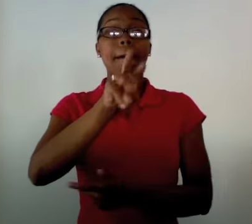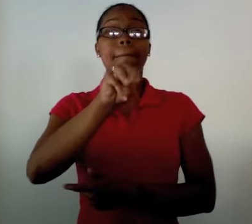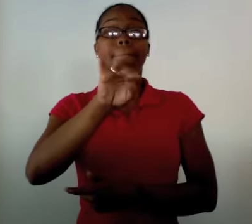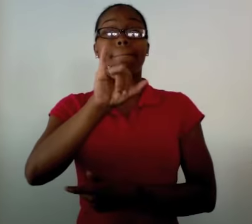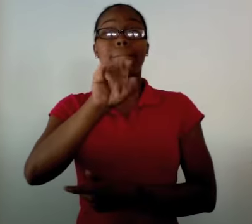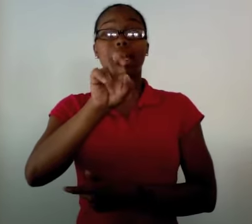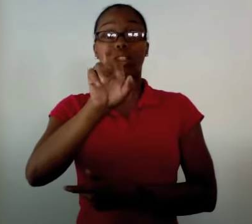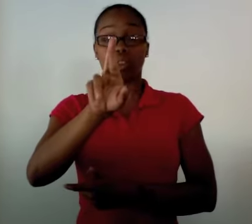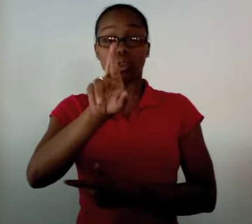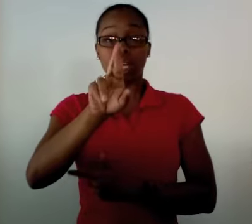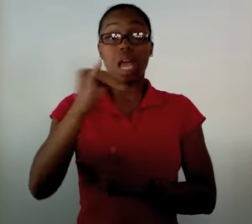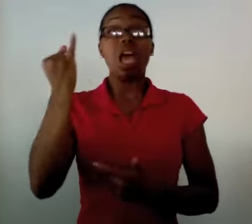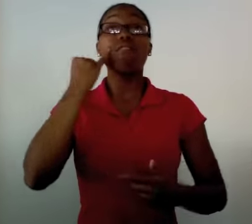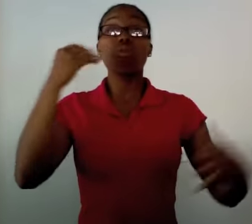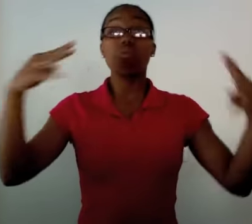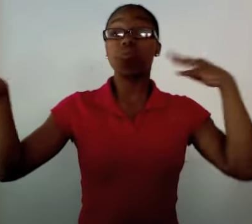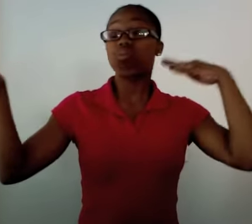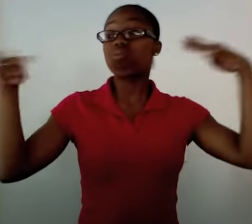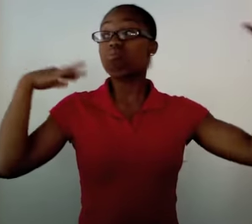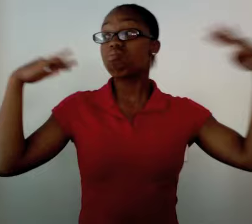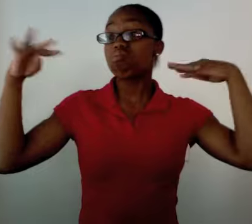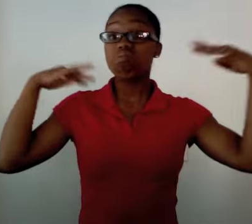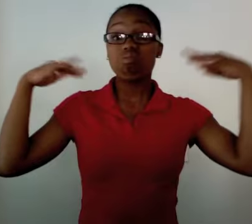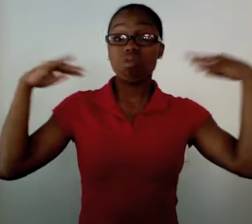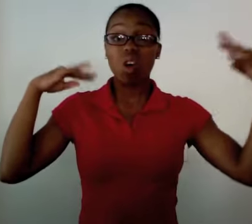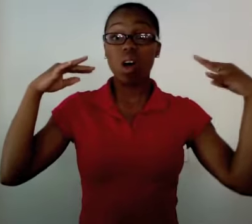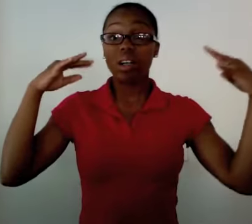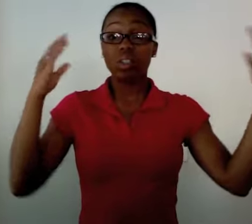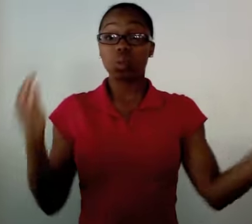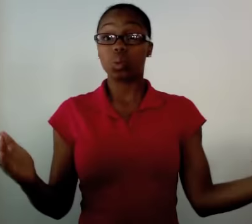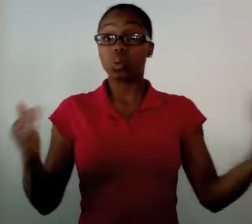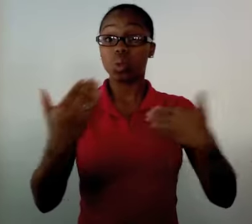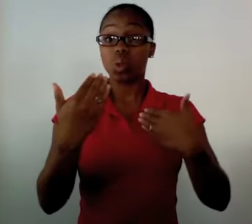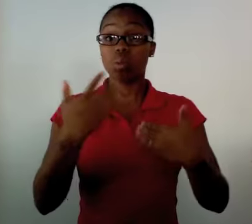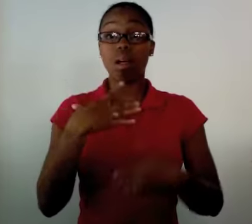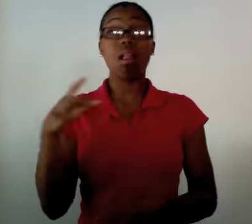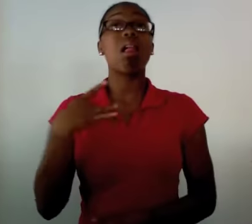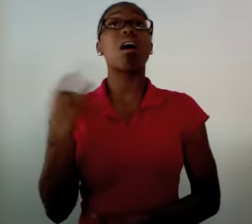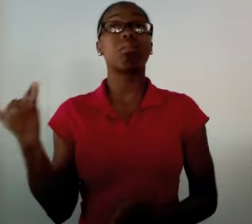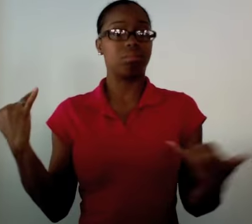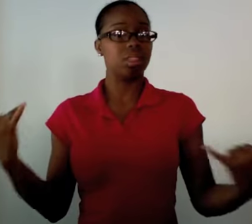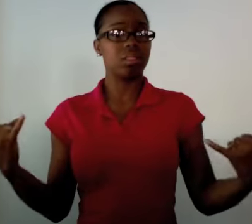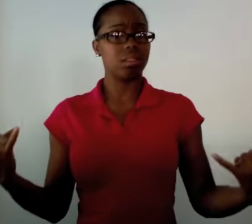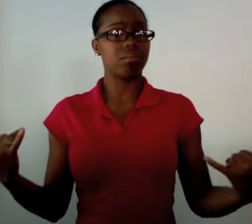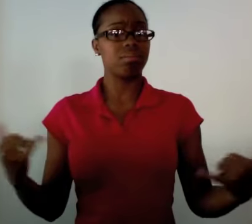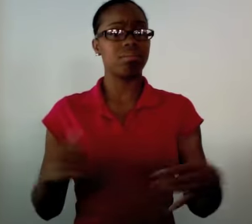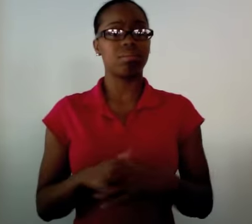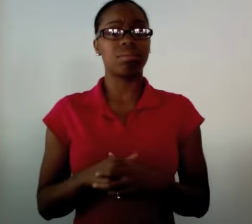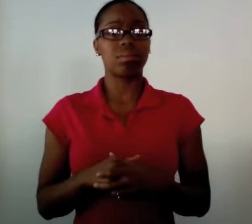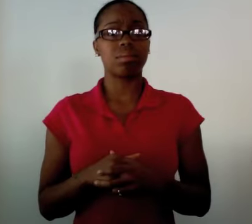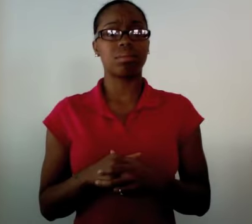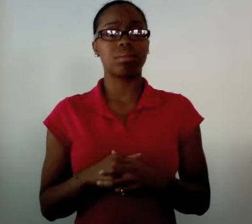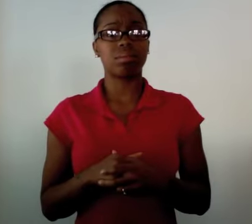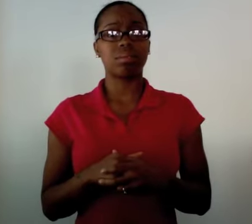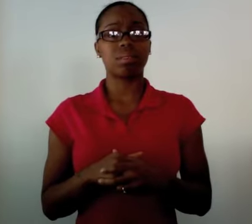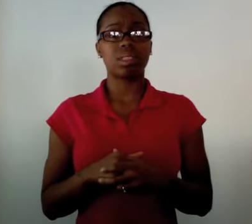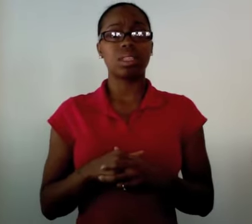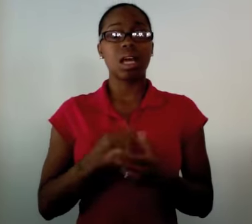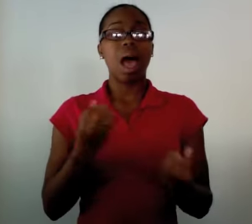noisy environment like this, and we all spend a lot of time in places like this, listen in the coffee bar to how many channels of sound can I